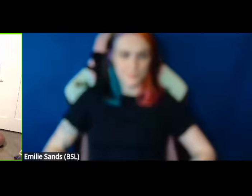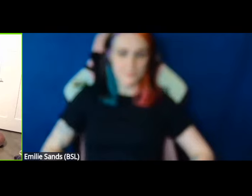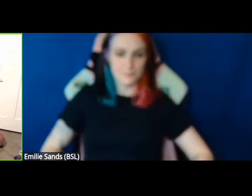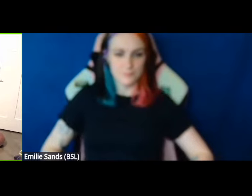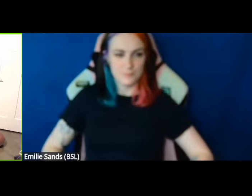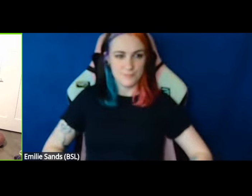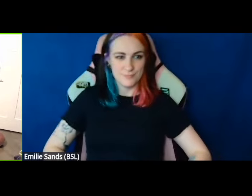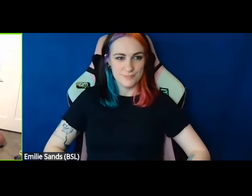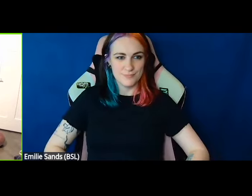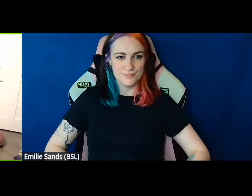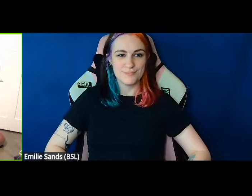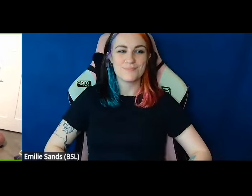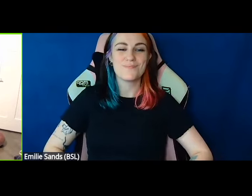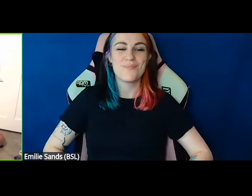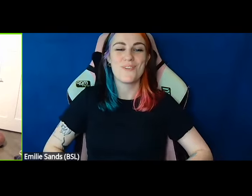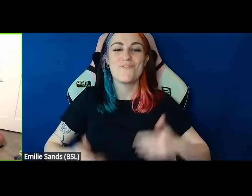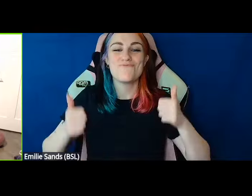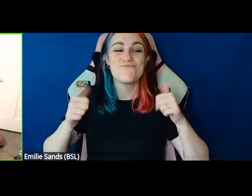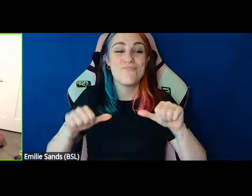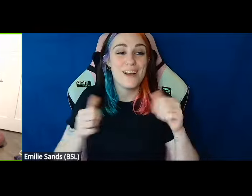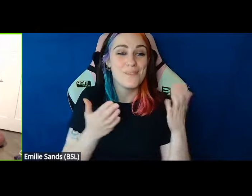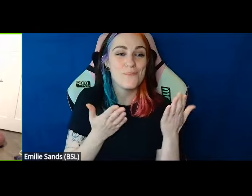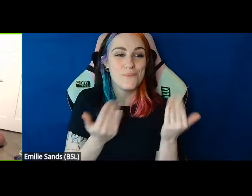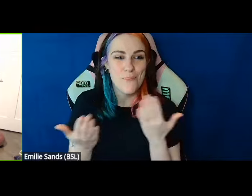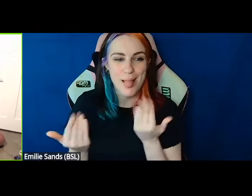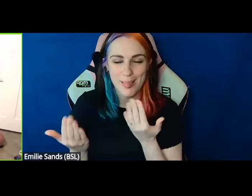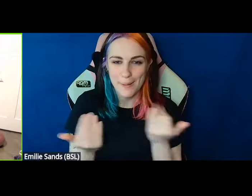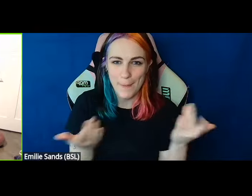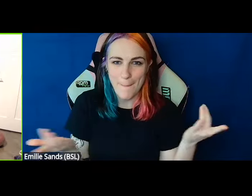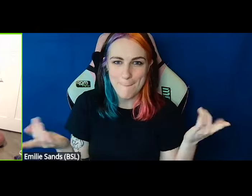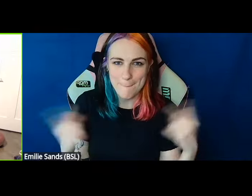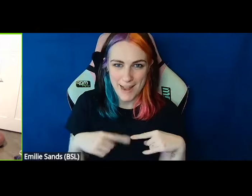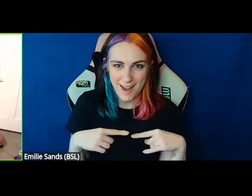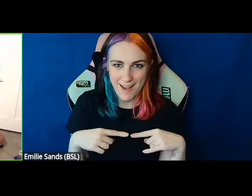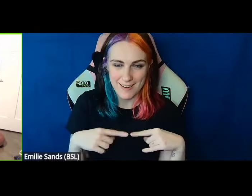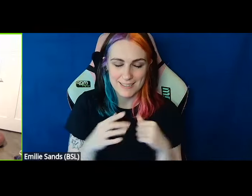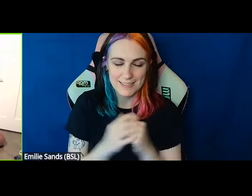All right, welcome back, everyone.